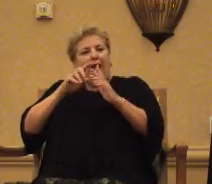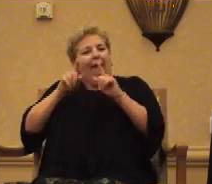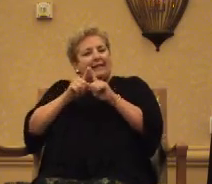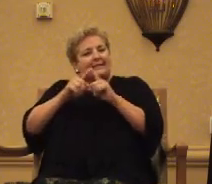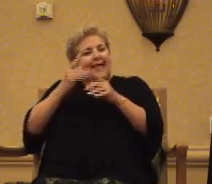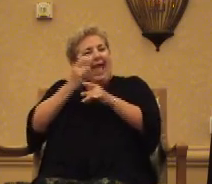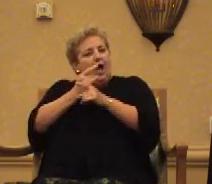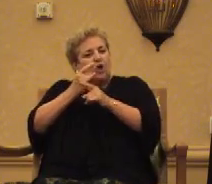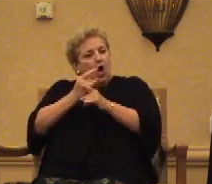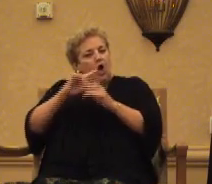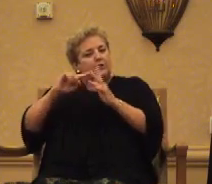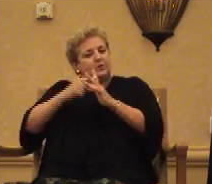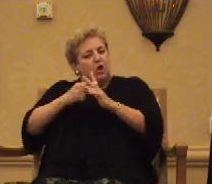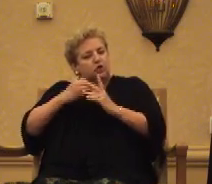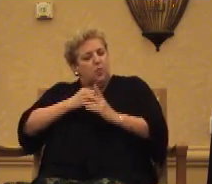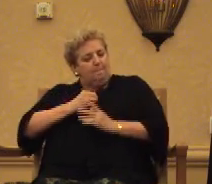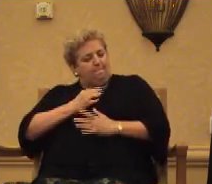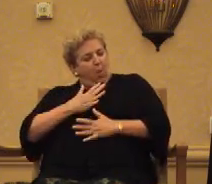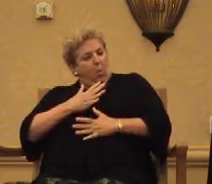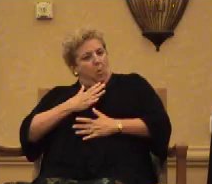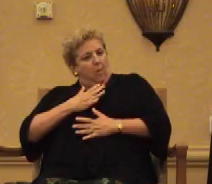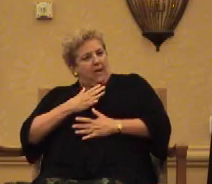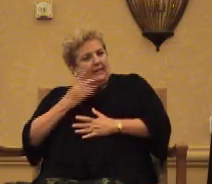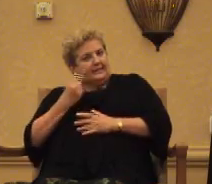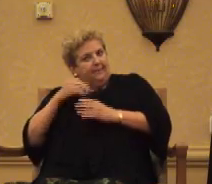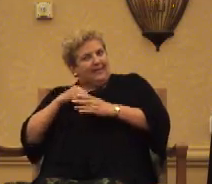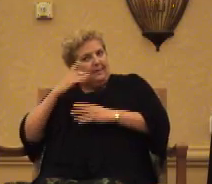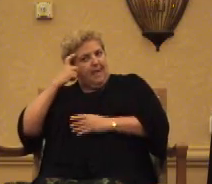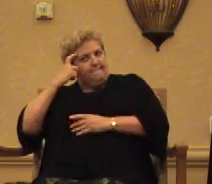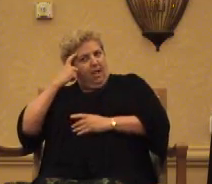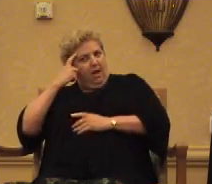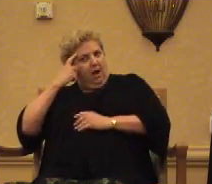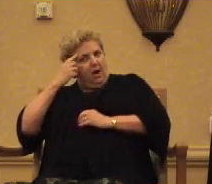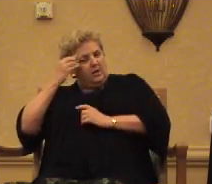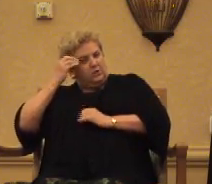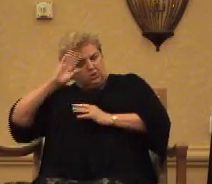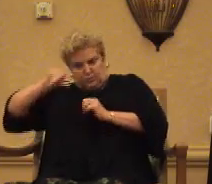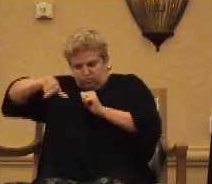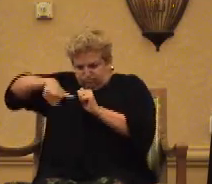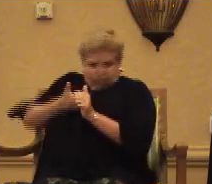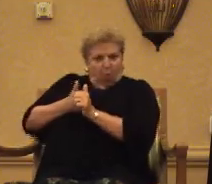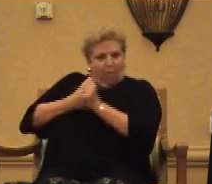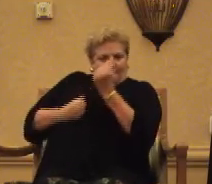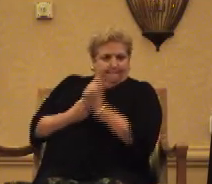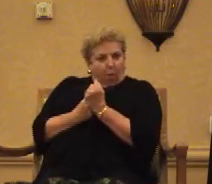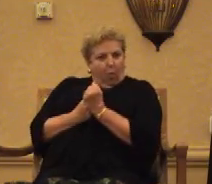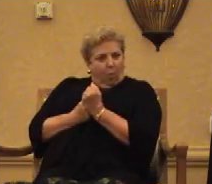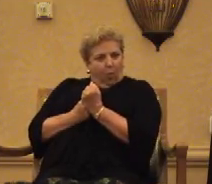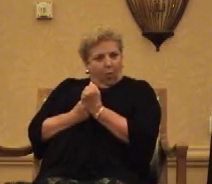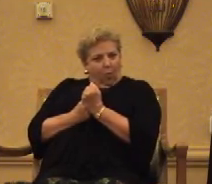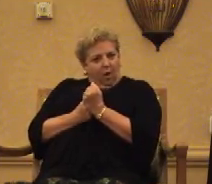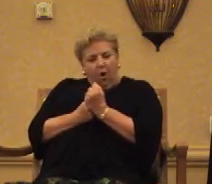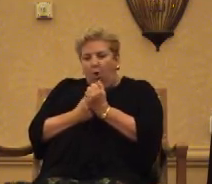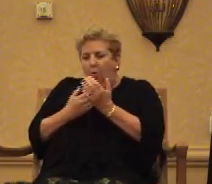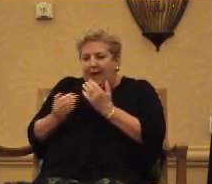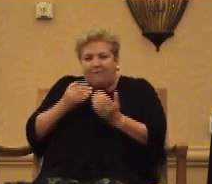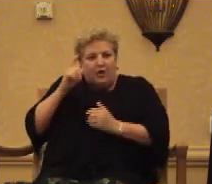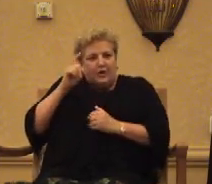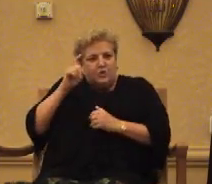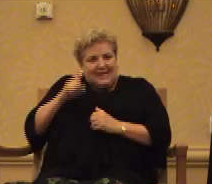in my head and everything in me gets behind whatever is necessary to make me think